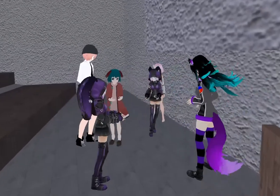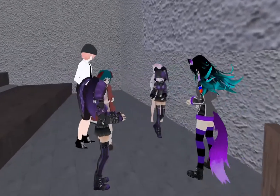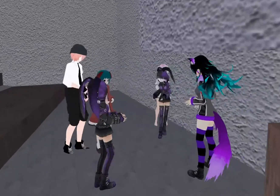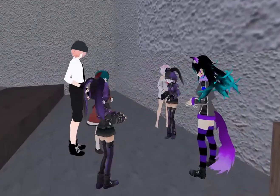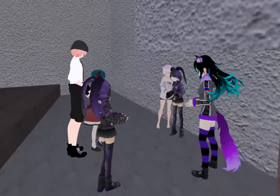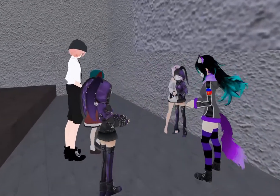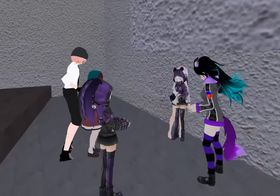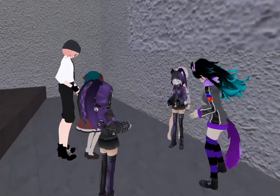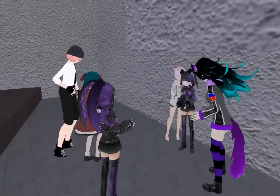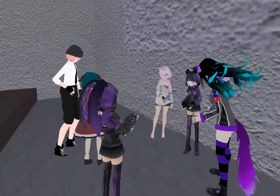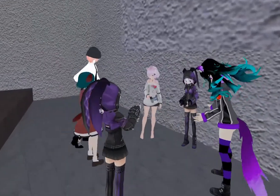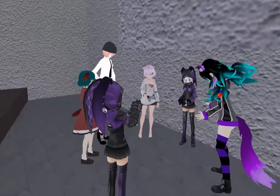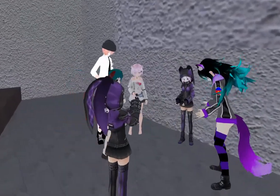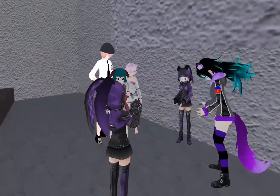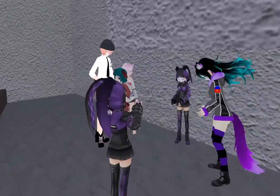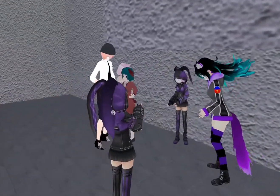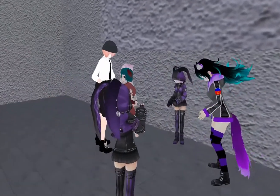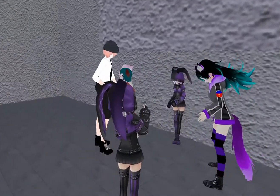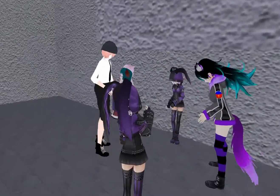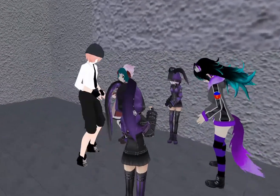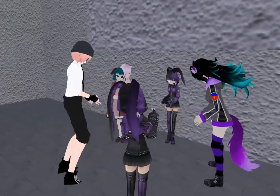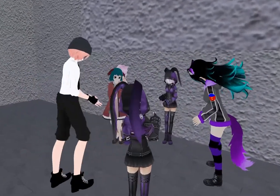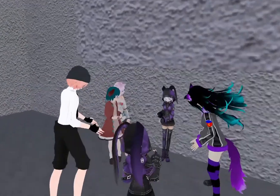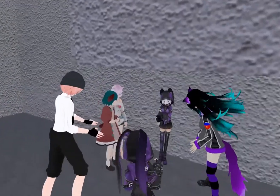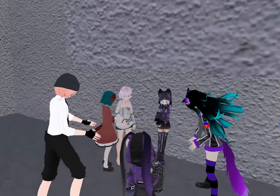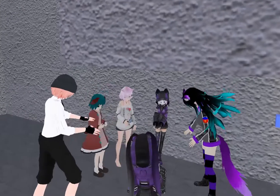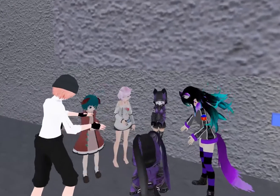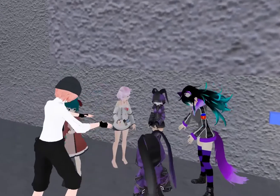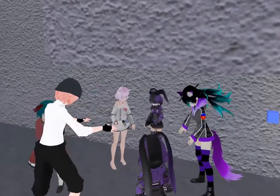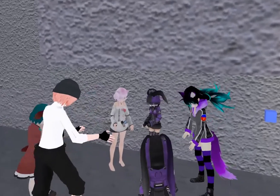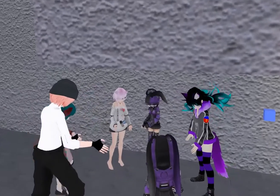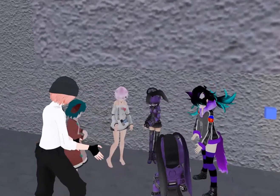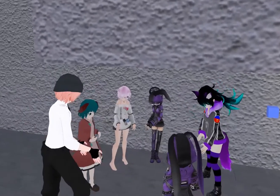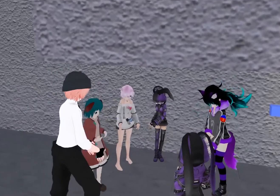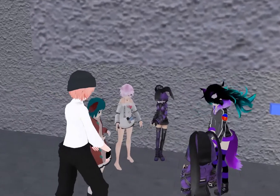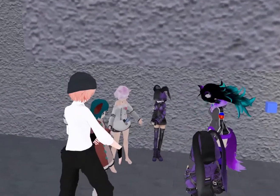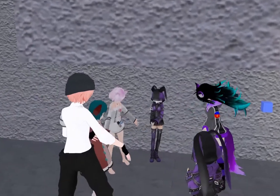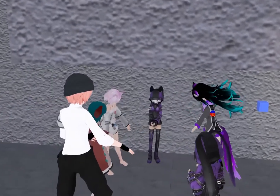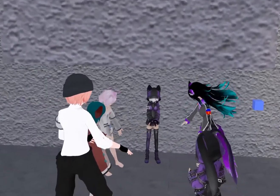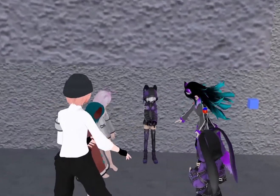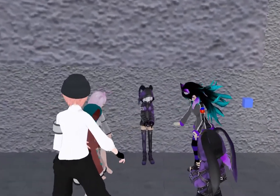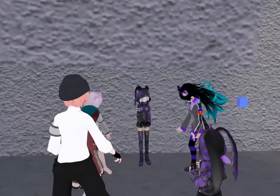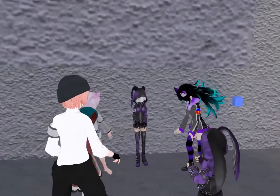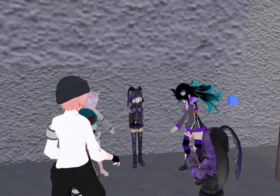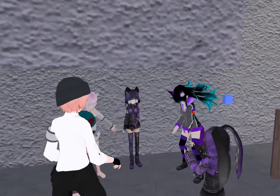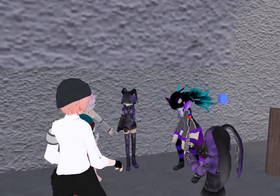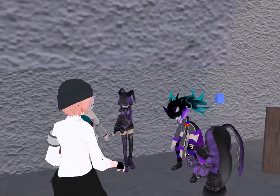works. So making sure that we're like establishing like kind of Where's the party girl? the size of